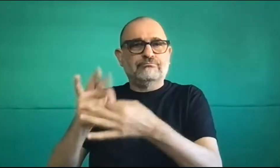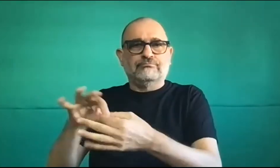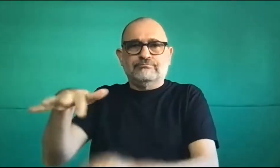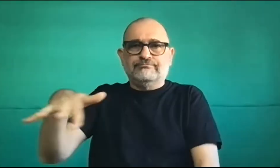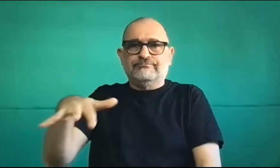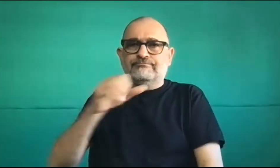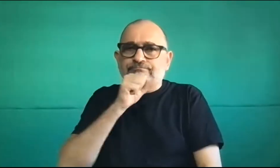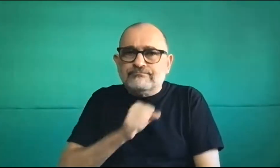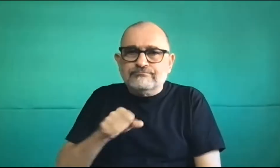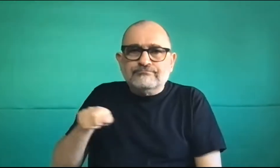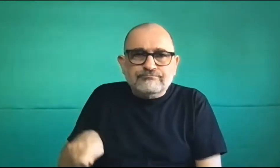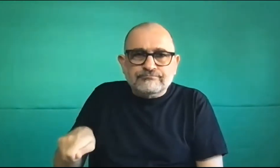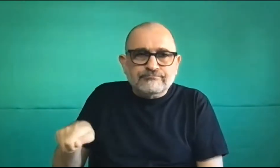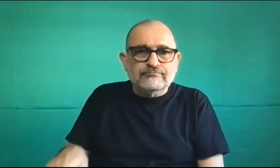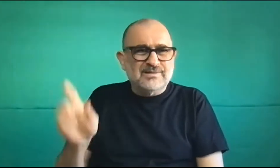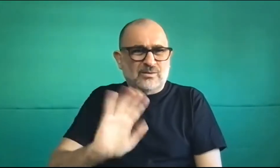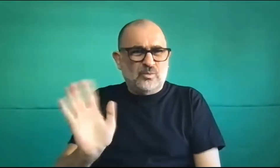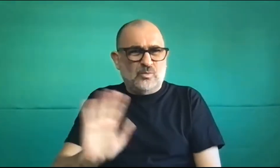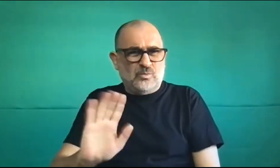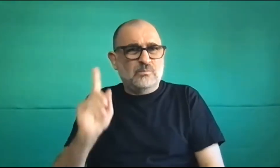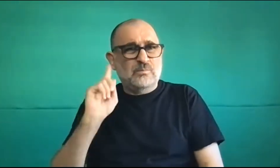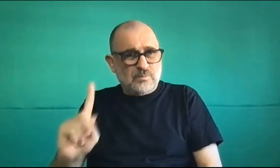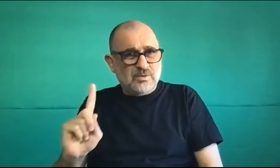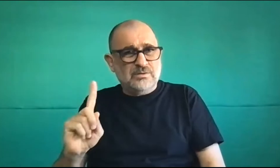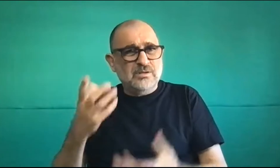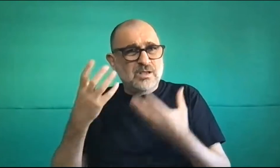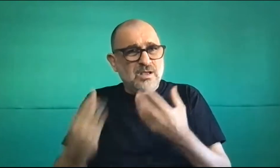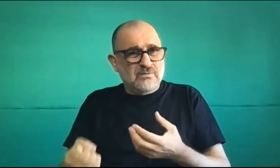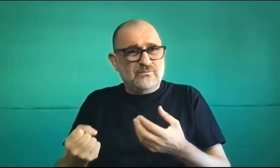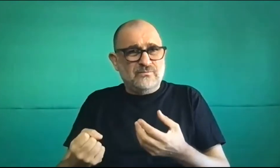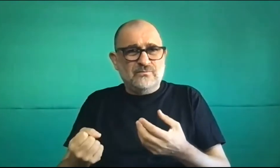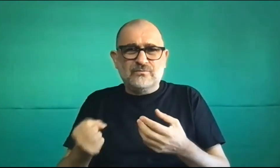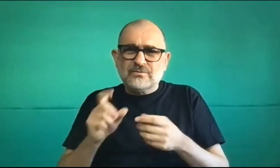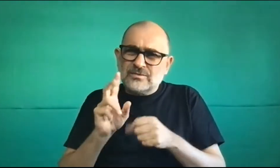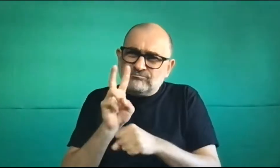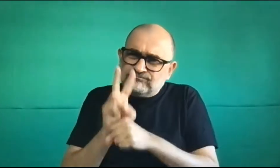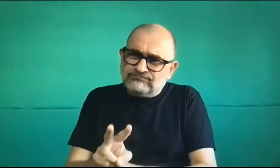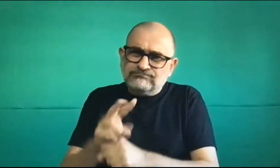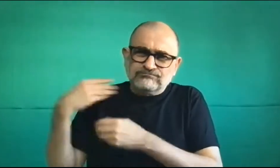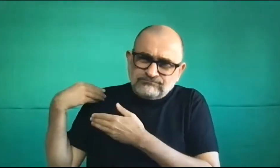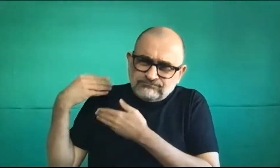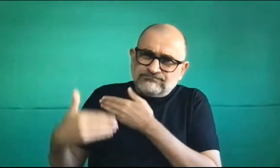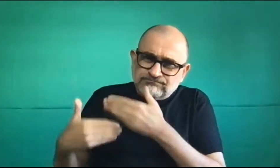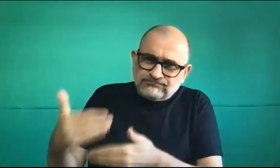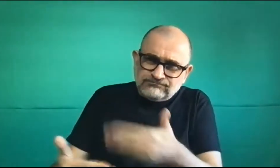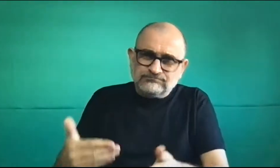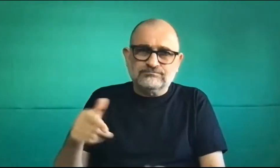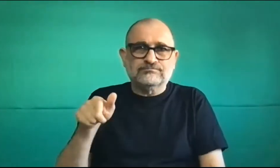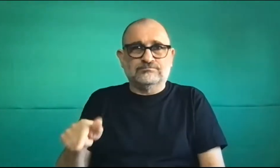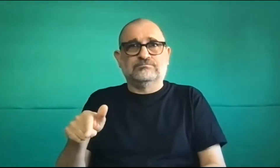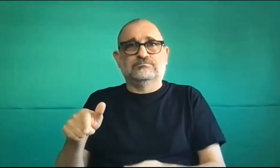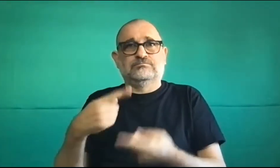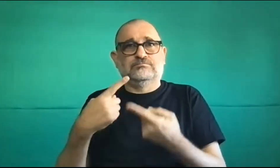experience that we had from FILAC with PAHO, was in fact the establishment of a master's degree in the area